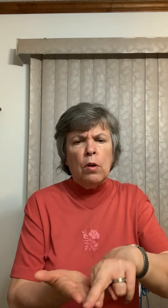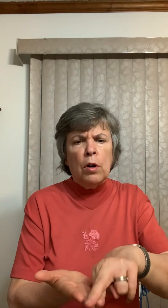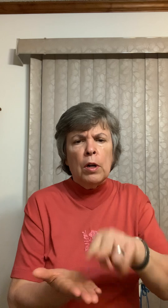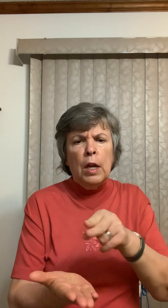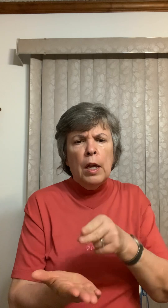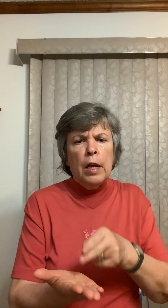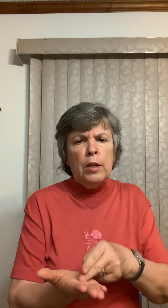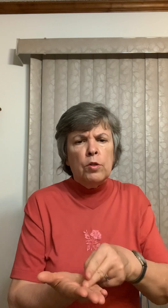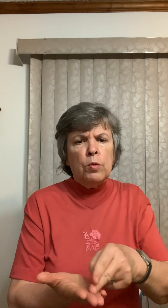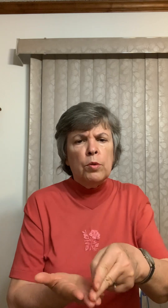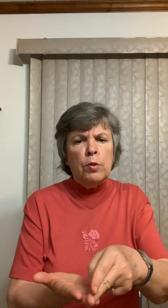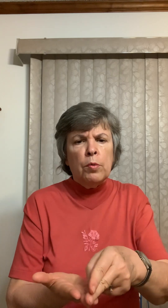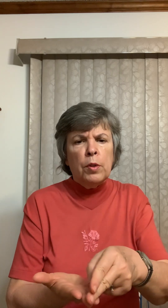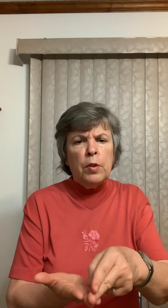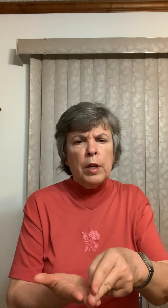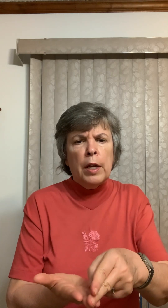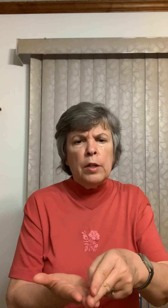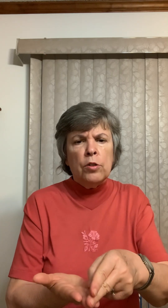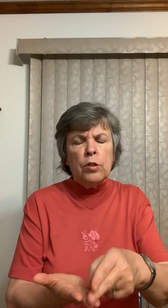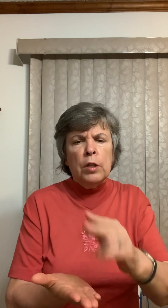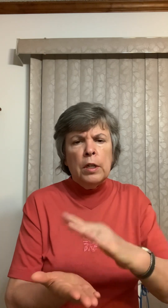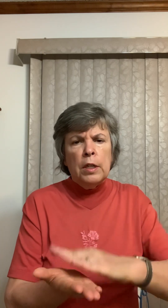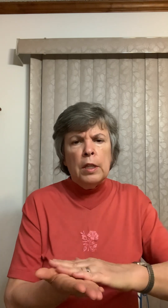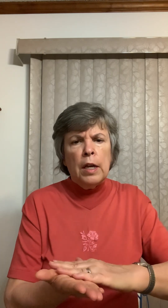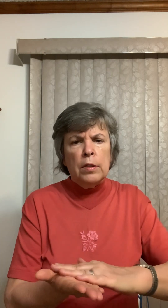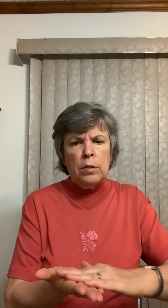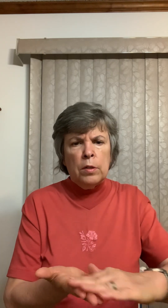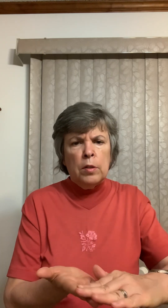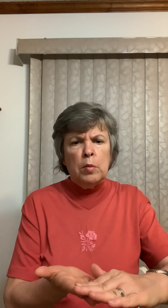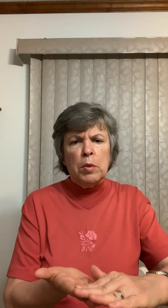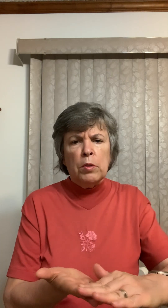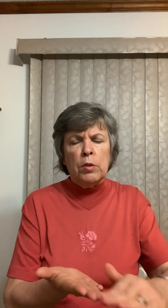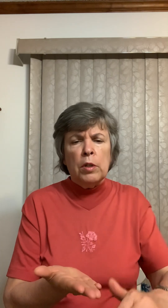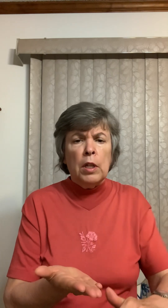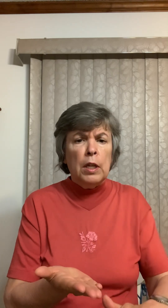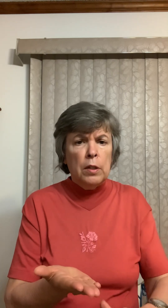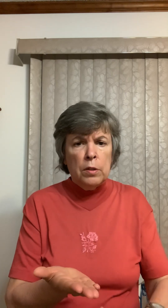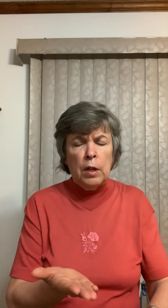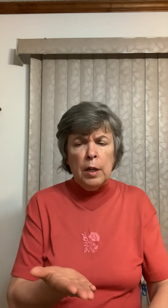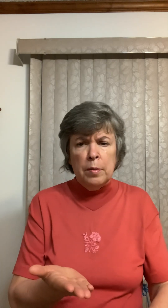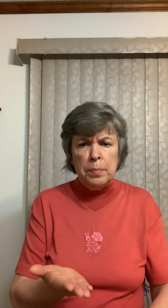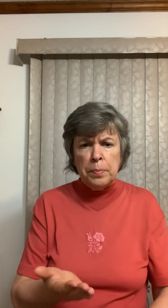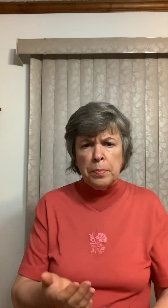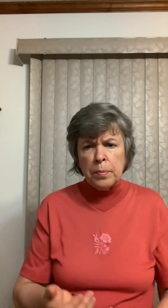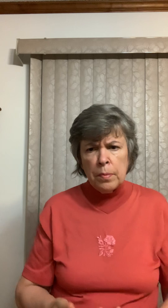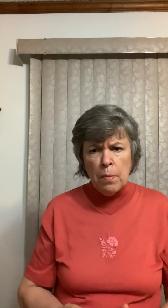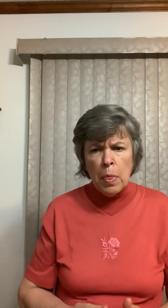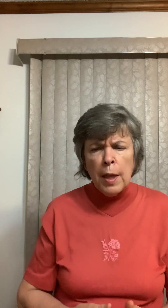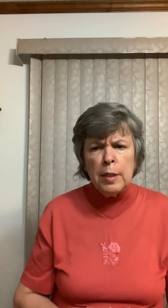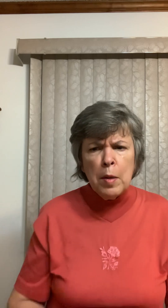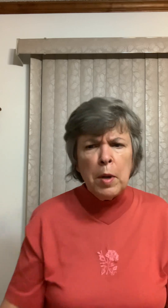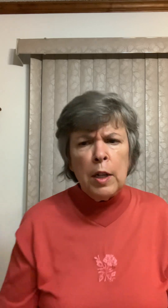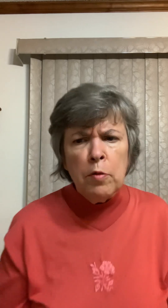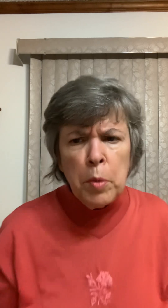R and truth with the H. And that's similar to the clean sign. Same kind of movement.